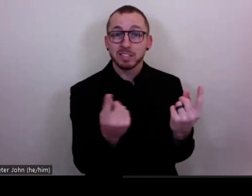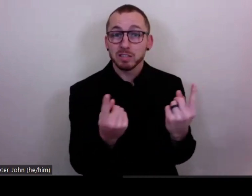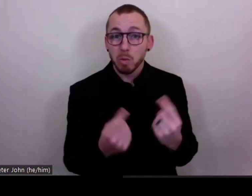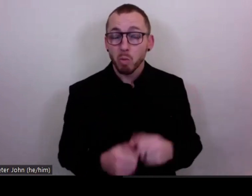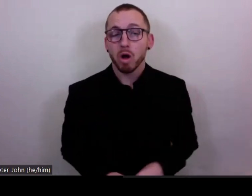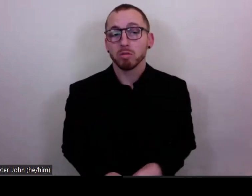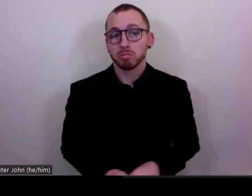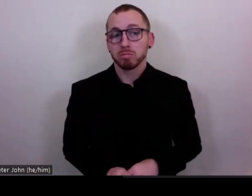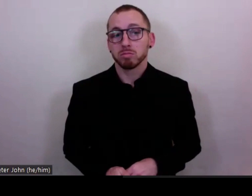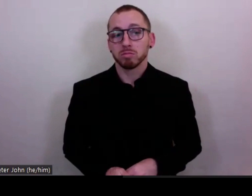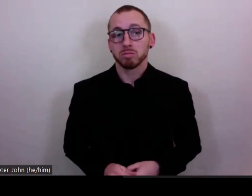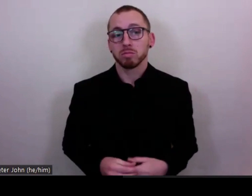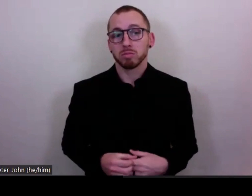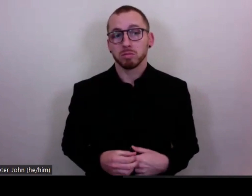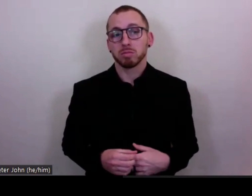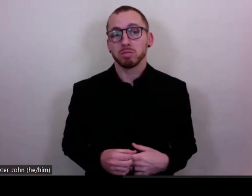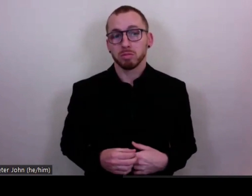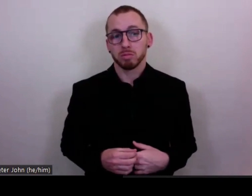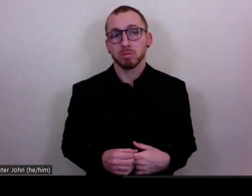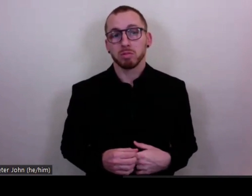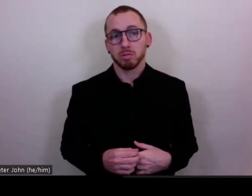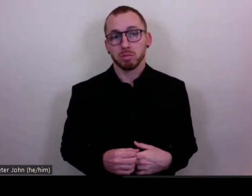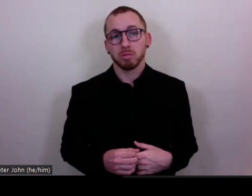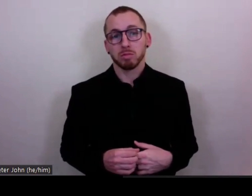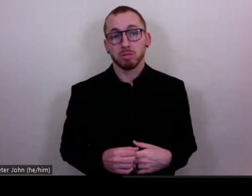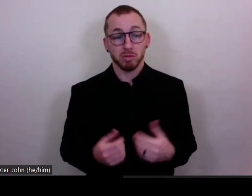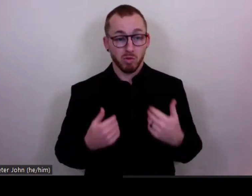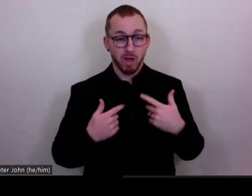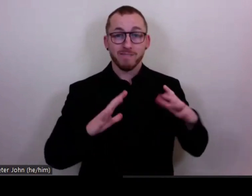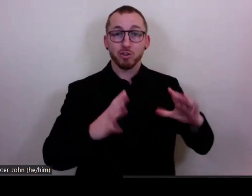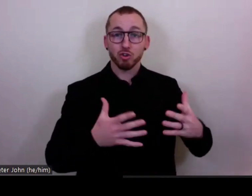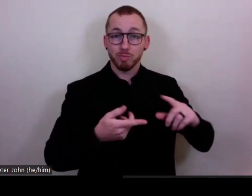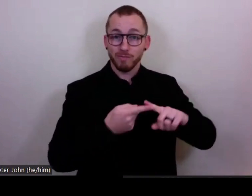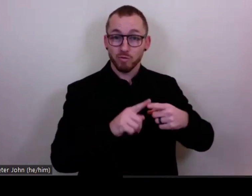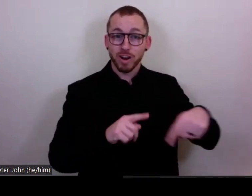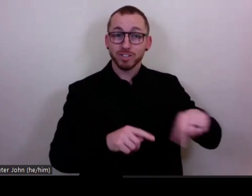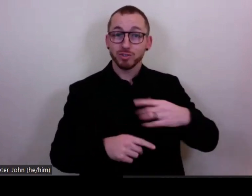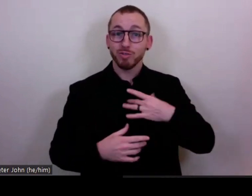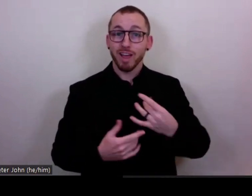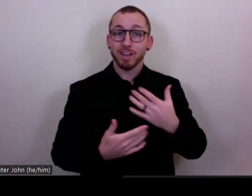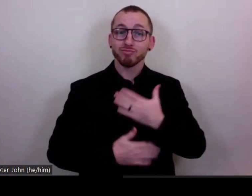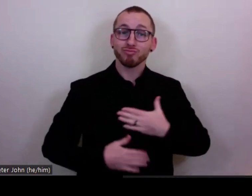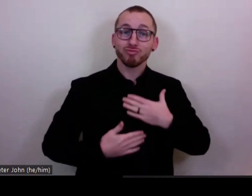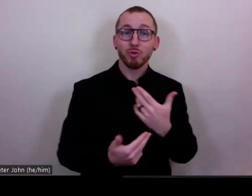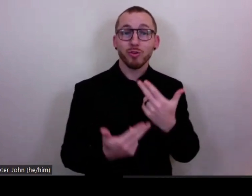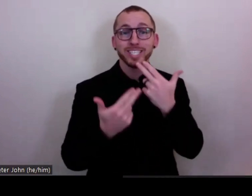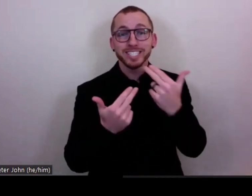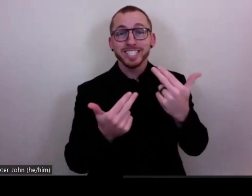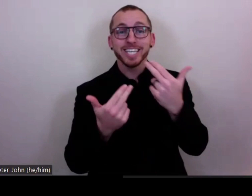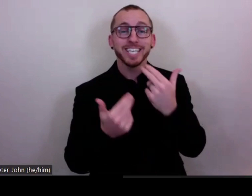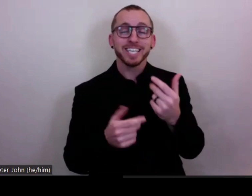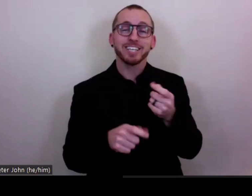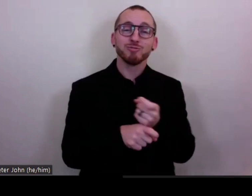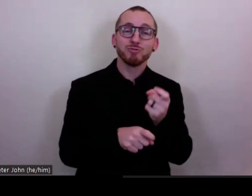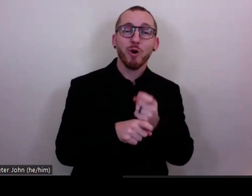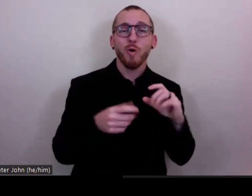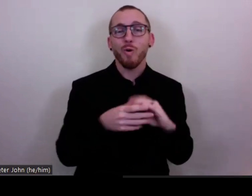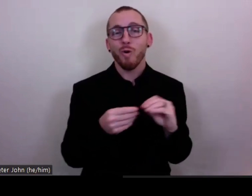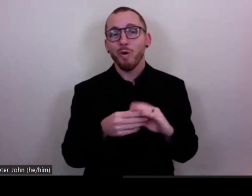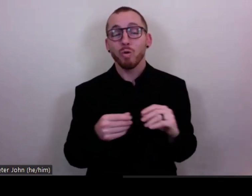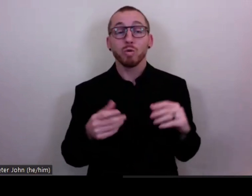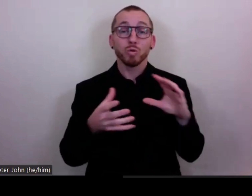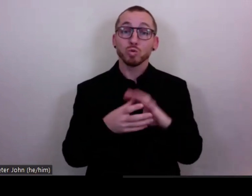If you have a group of friends and you like to sing, or tell jokes, or tell a